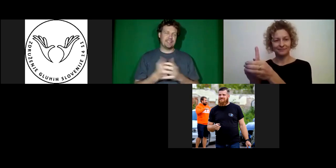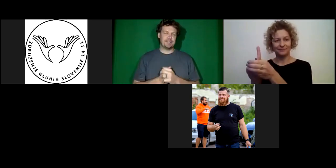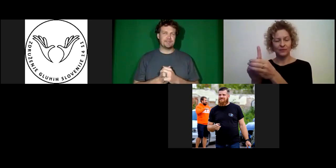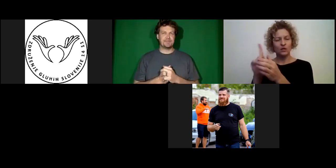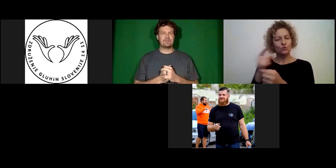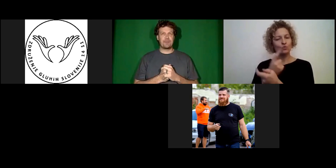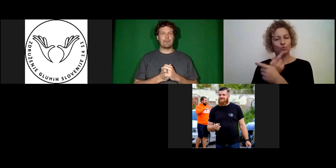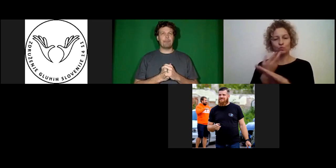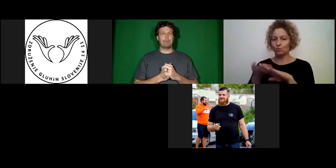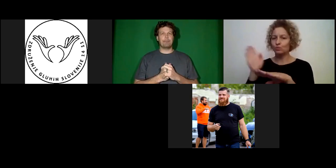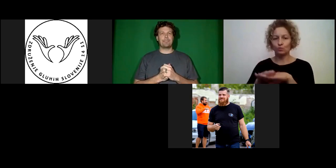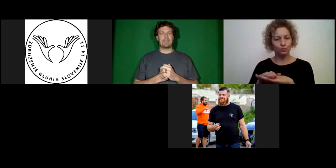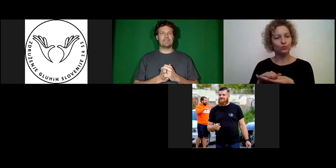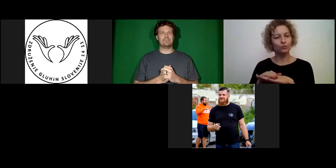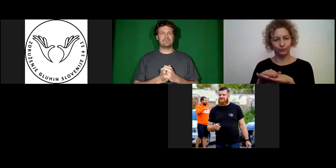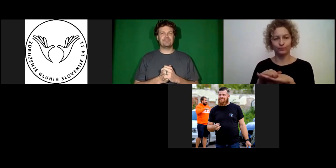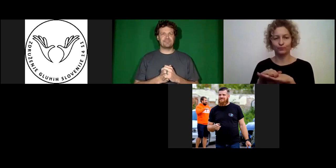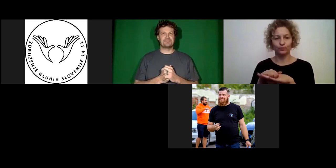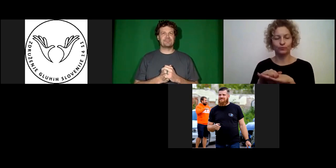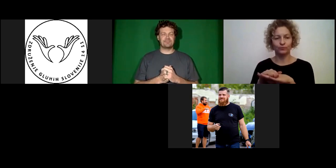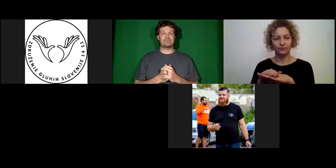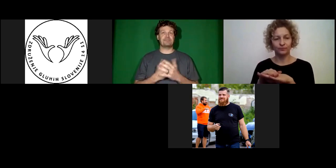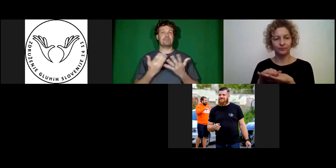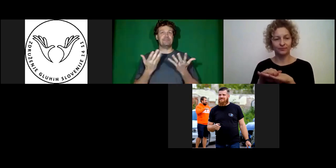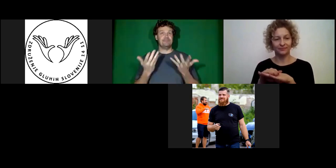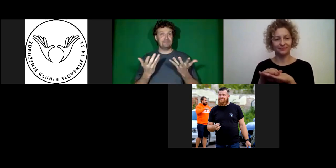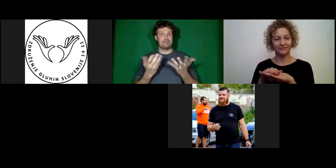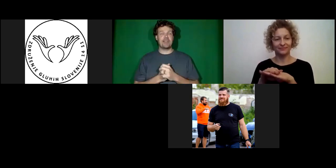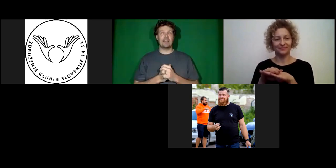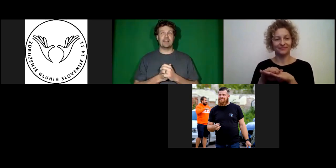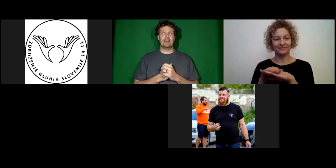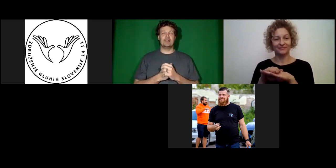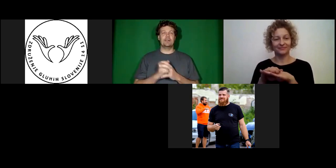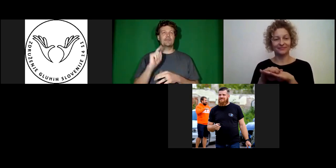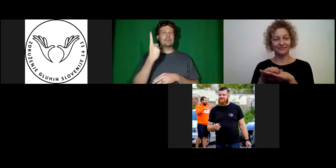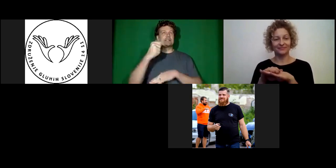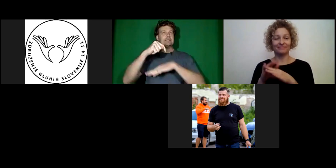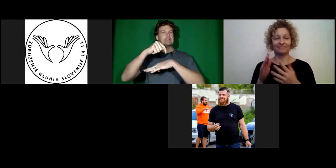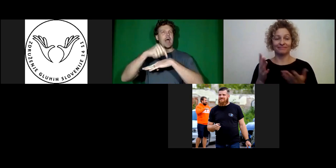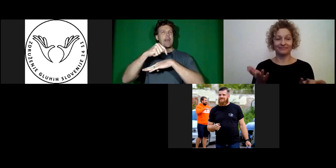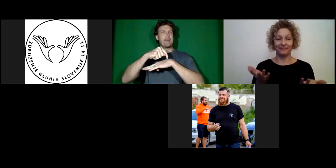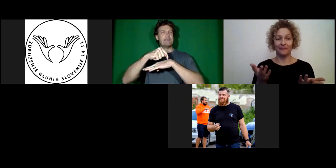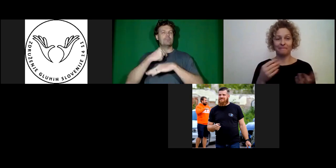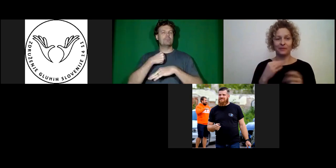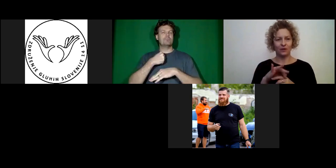of me being the only deaf player in the hearing basketball team. Tough.